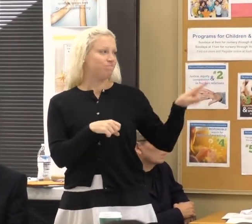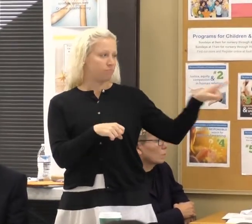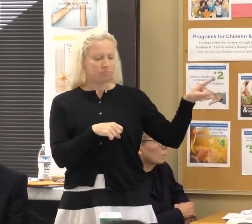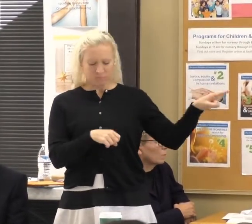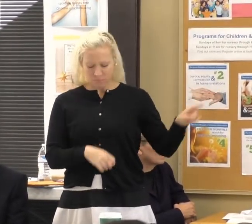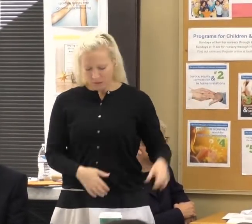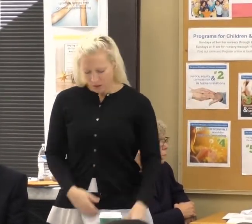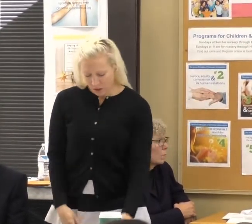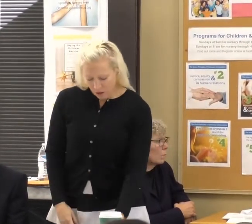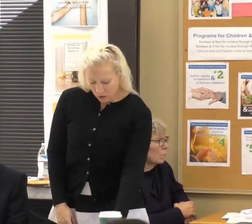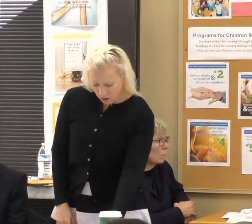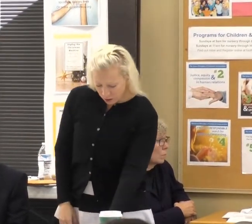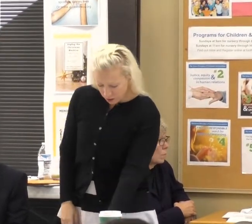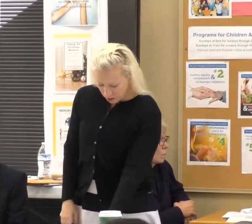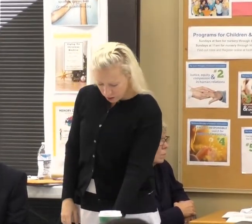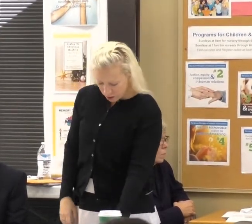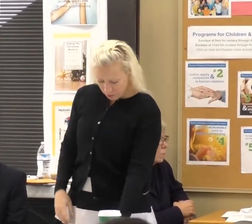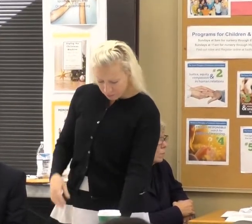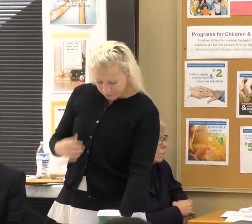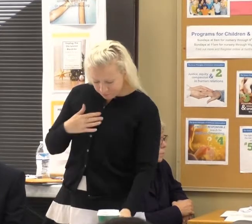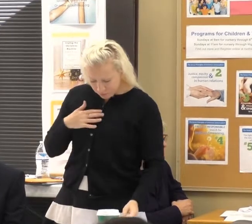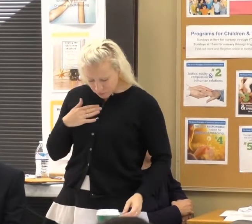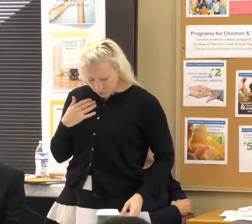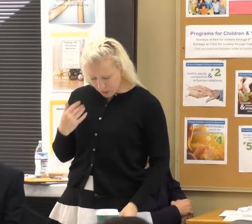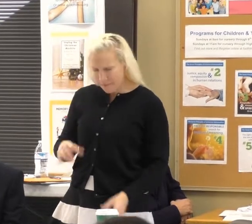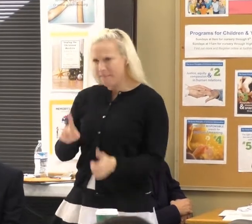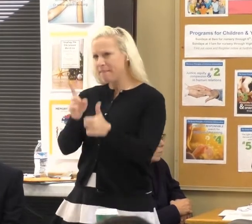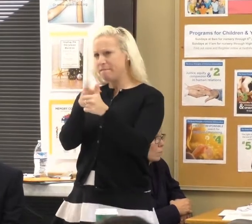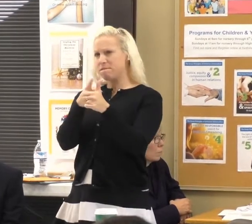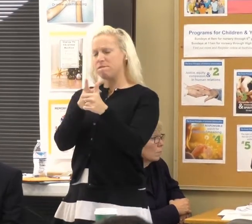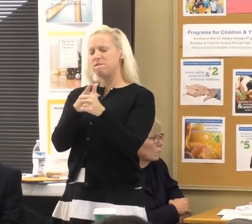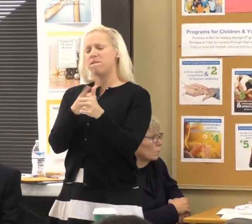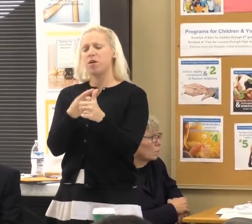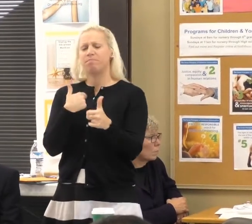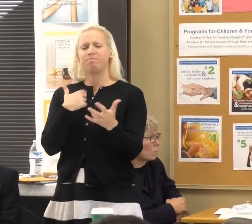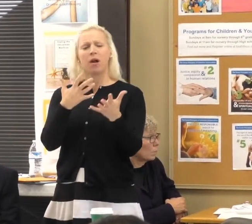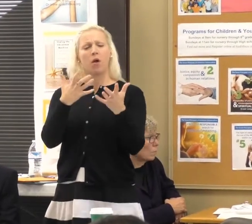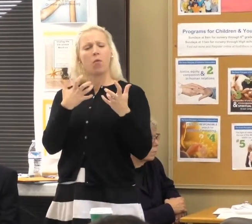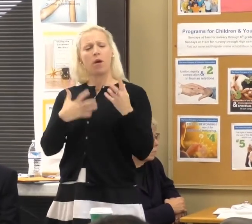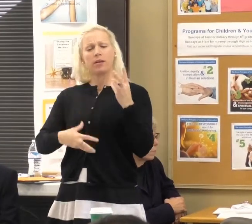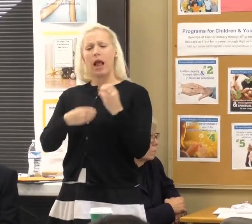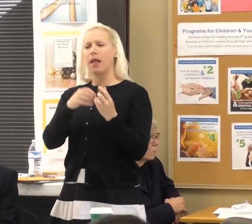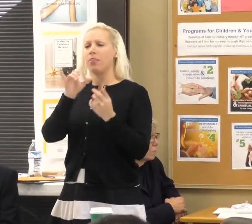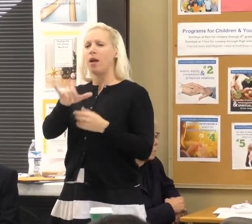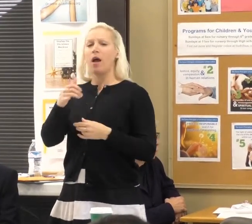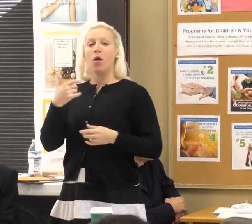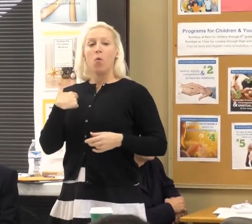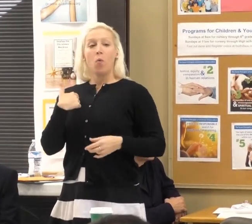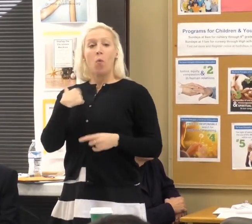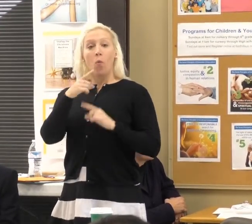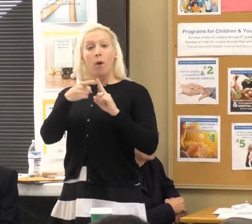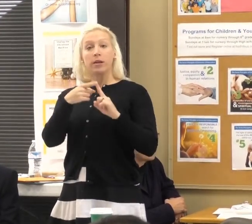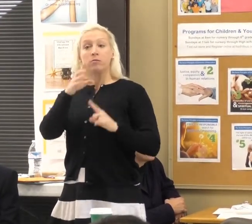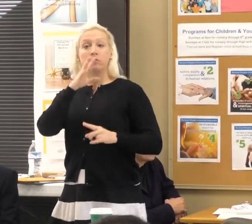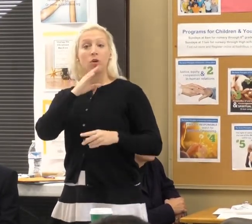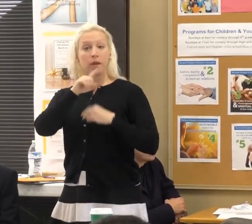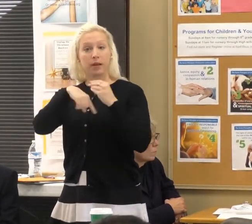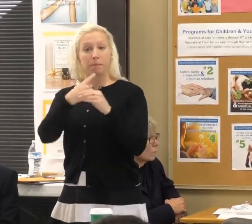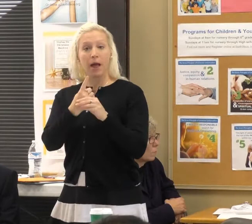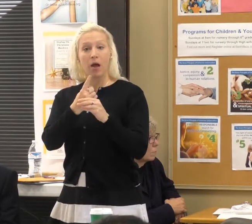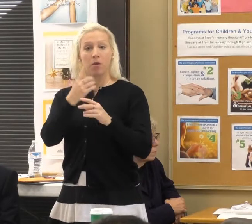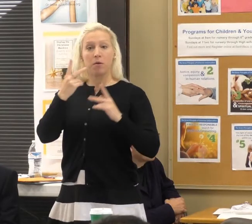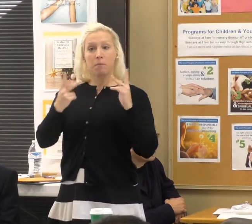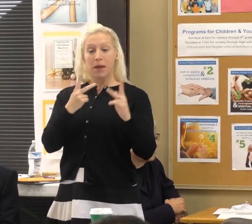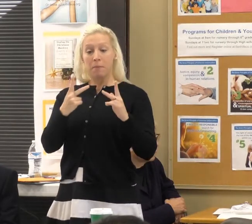what everybody's been saying and sharing, and so I have a note here I'd like to add. First of all, I wanted to say